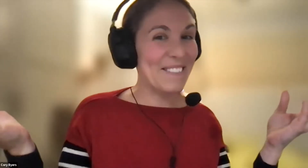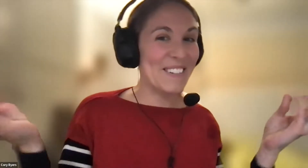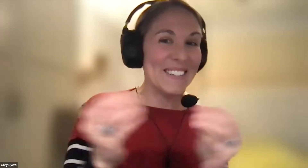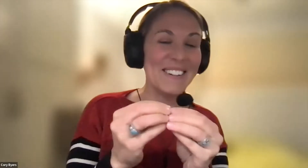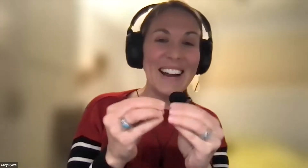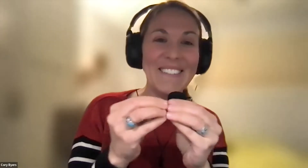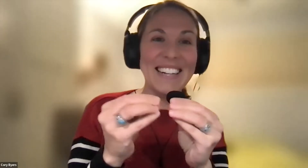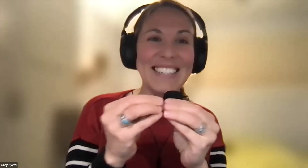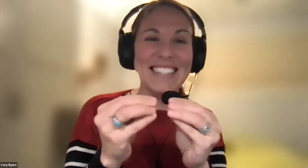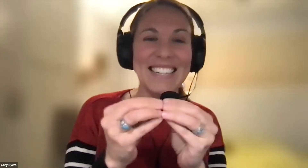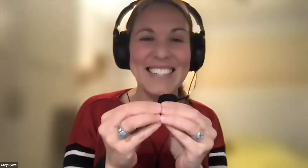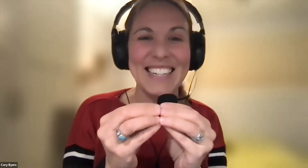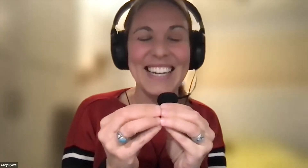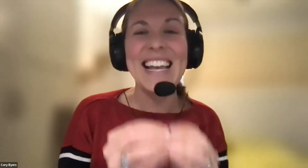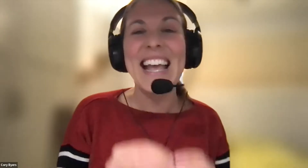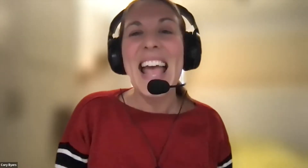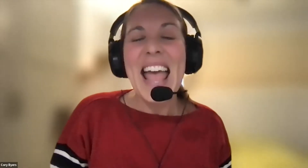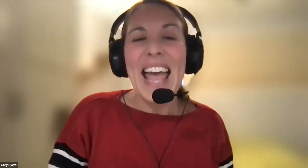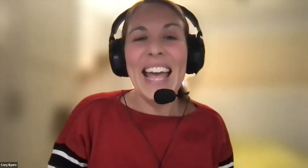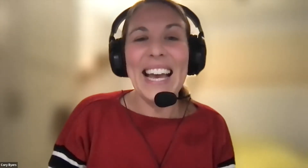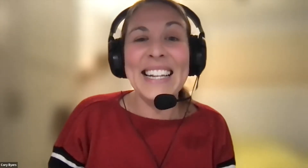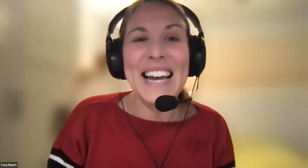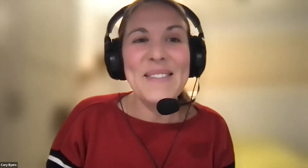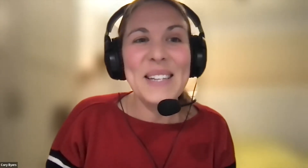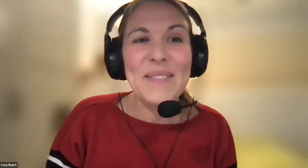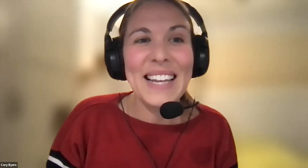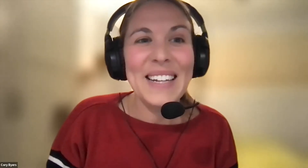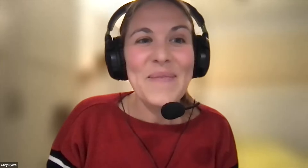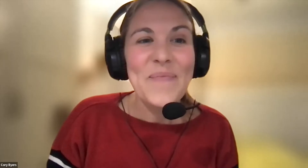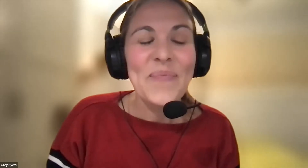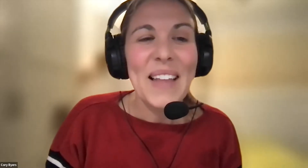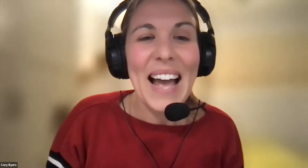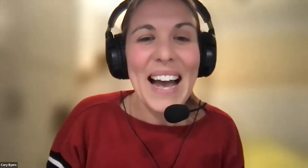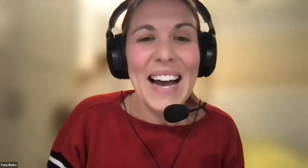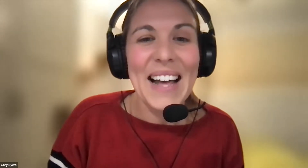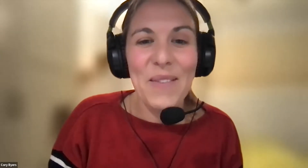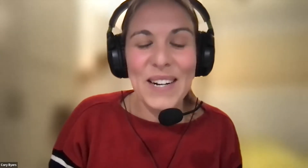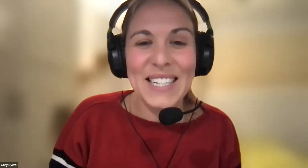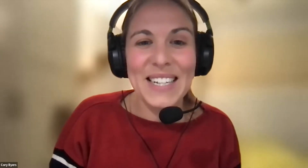is the first great one to teach. And